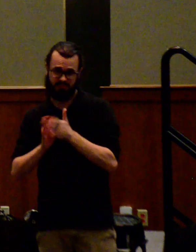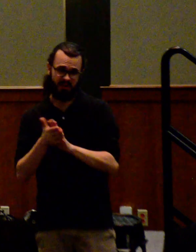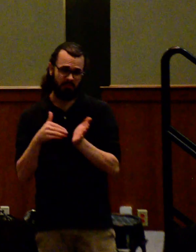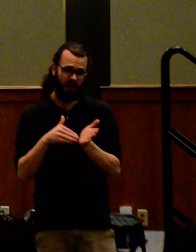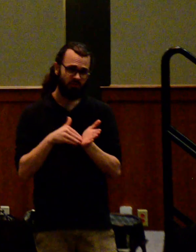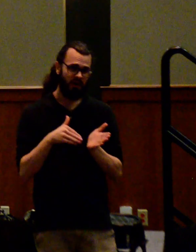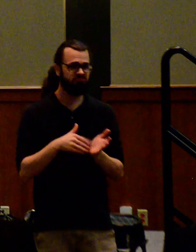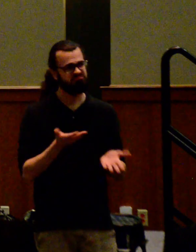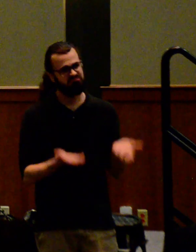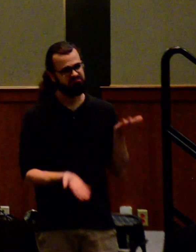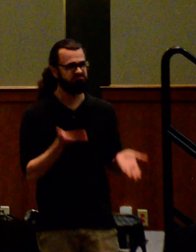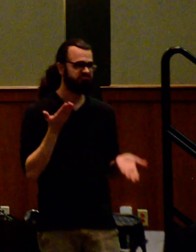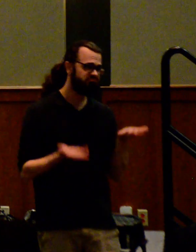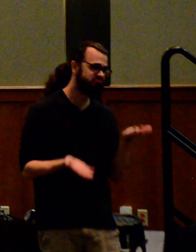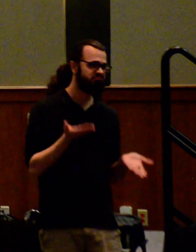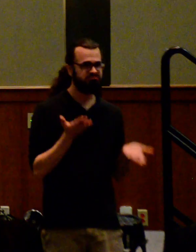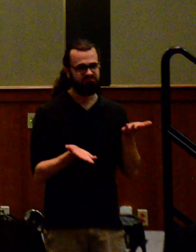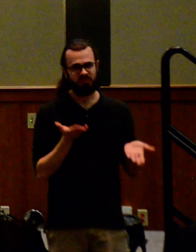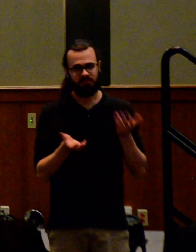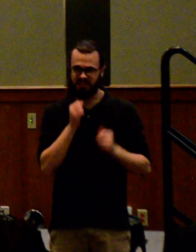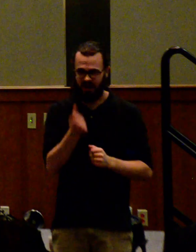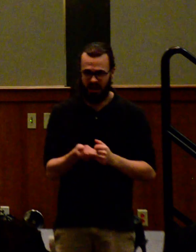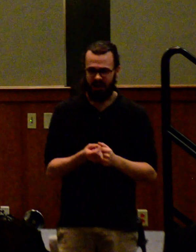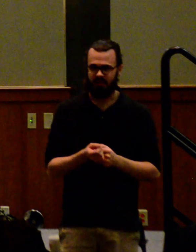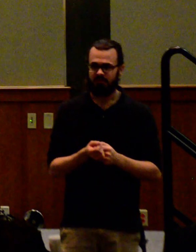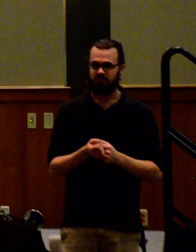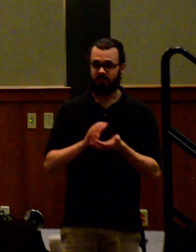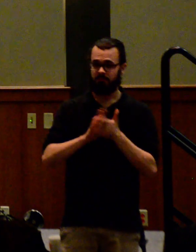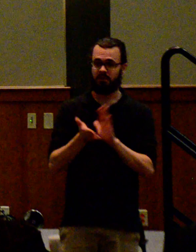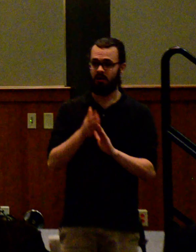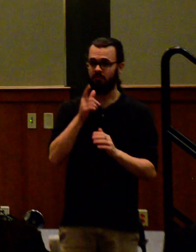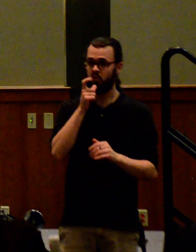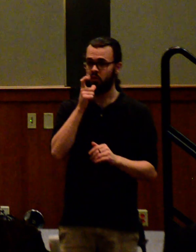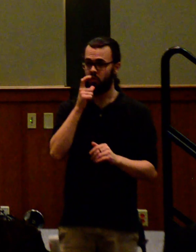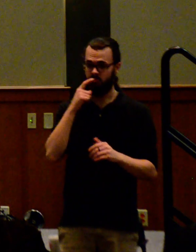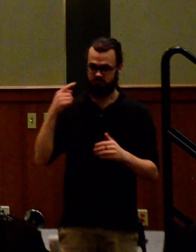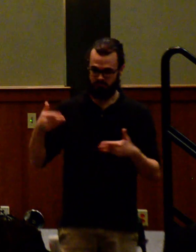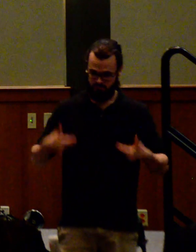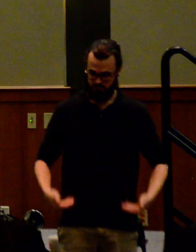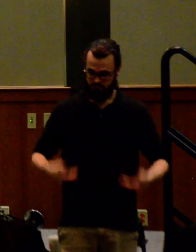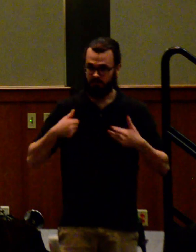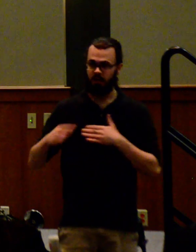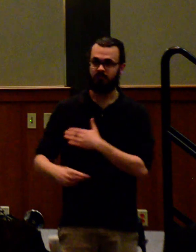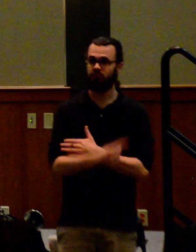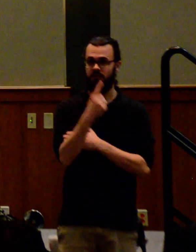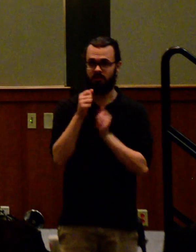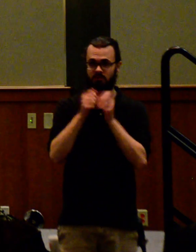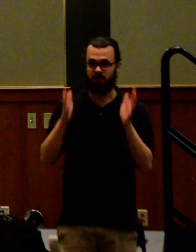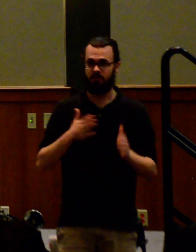if I would have been the same person if it wasn't for the life lessons that I learned along the way since moving here.